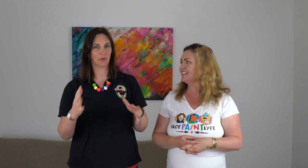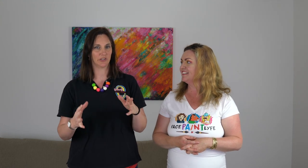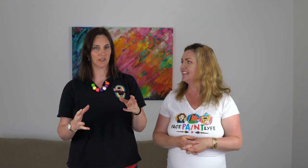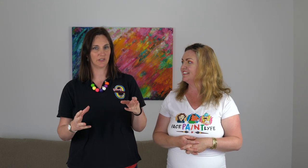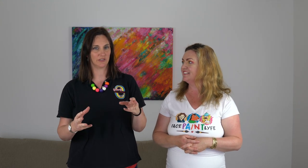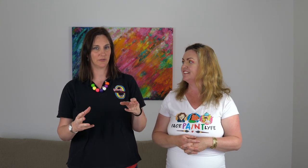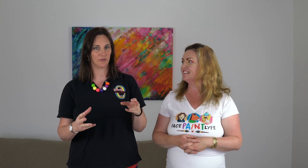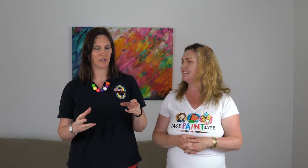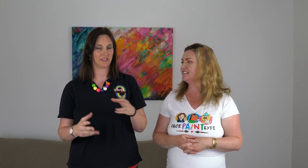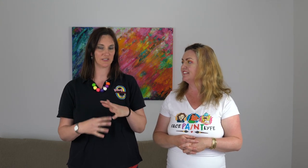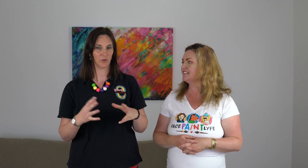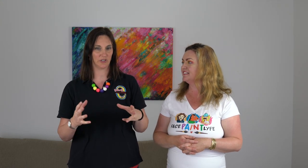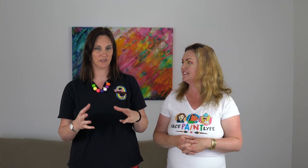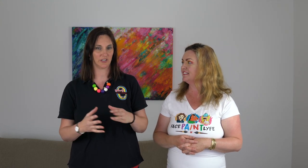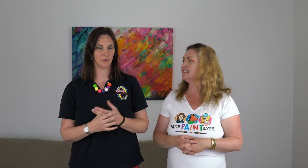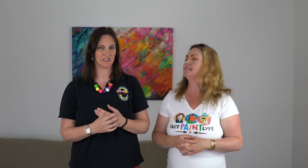the meaningless words. So you wouldn't say